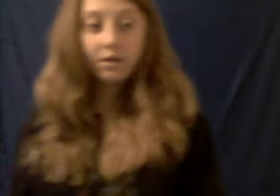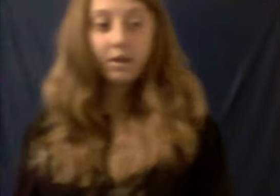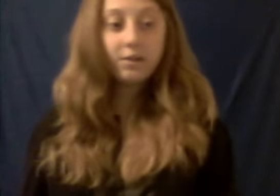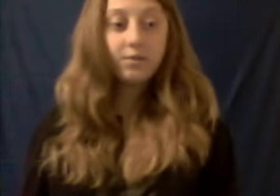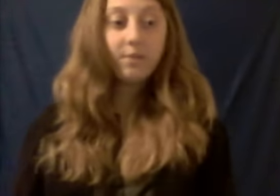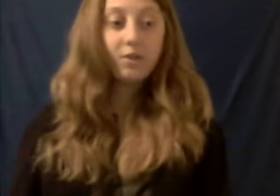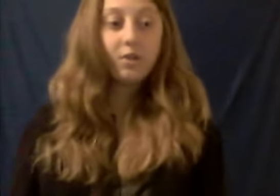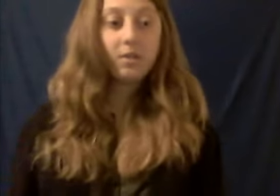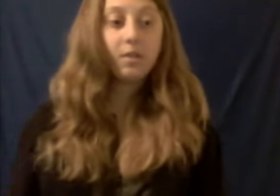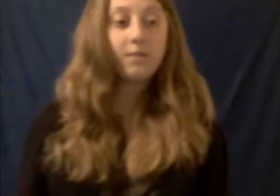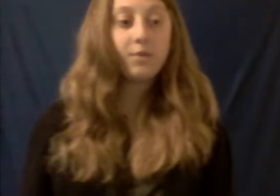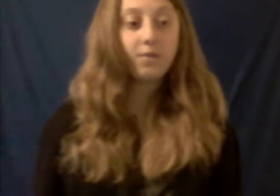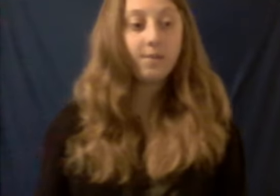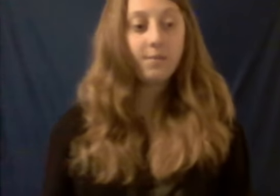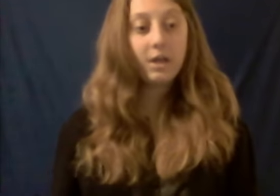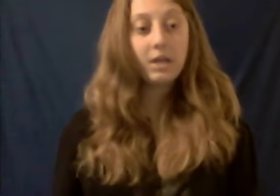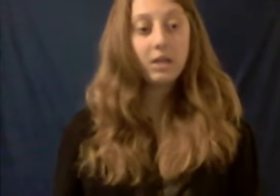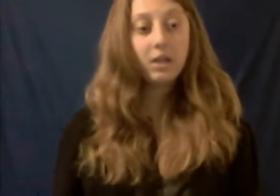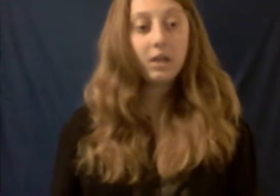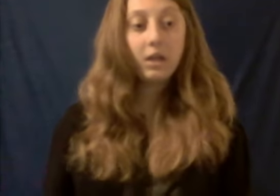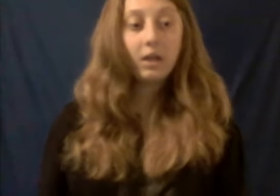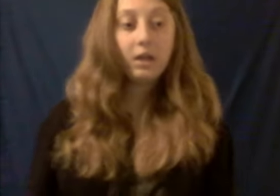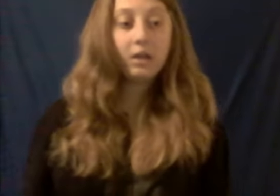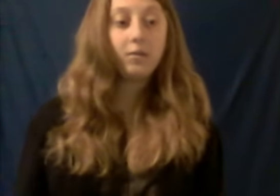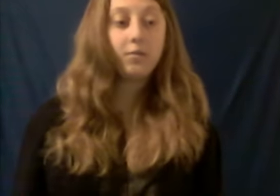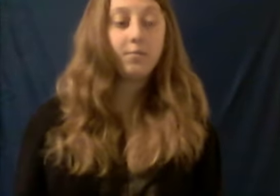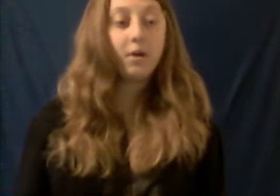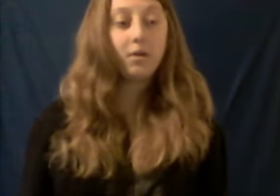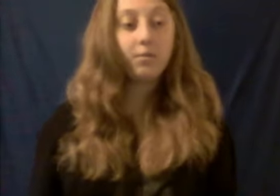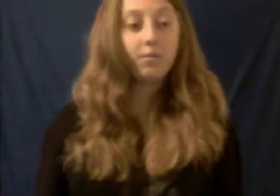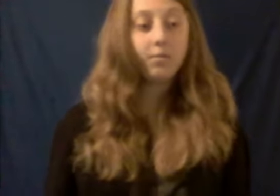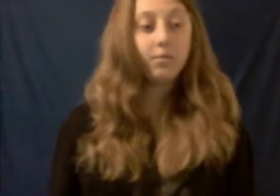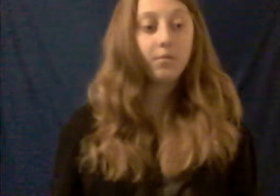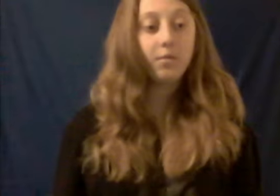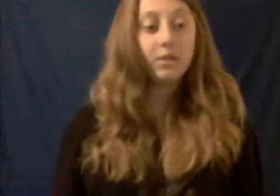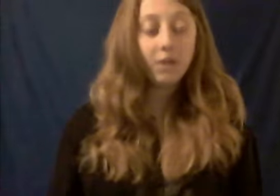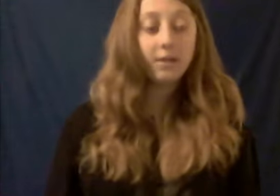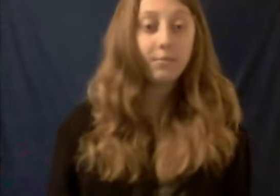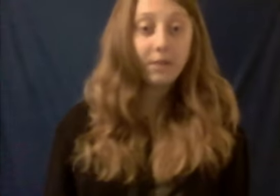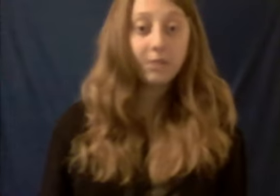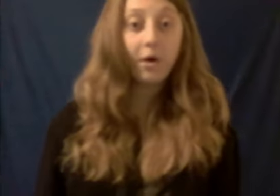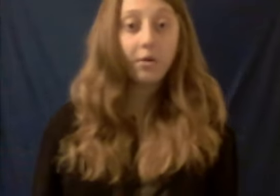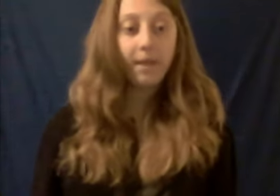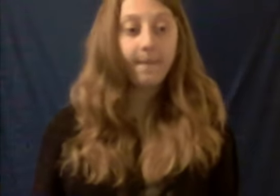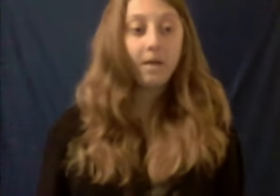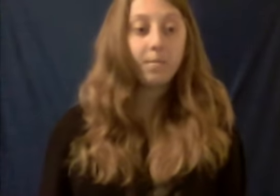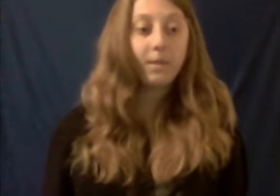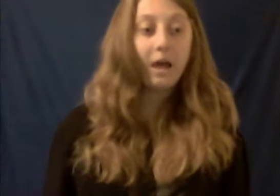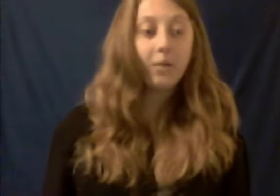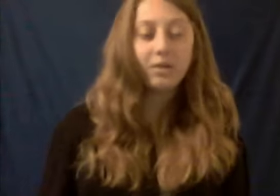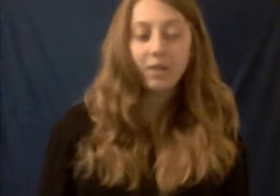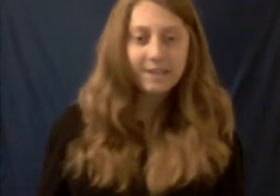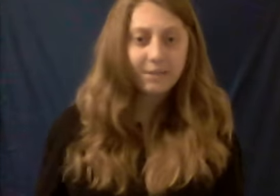And you mentioned the emergency money and tomorrow, contact me tomorrow about that. But how will you contact